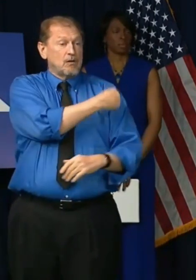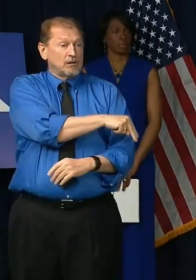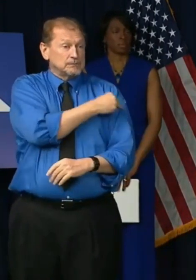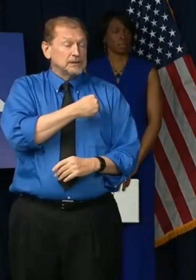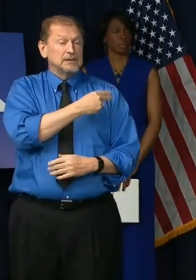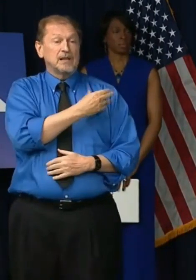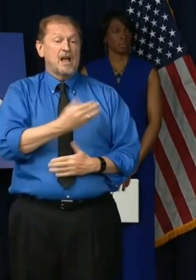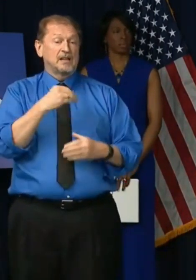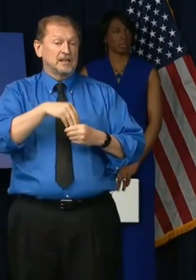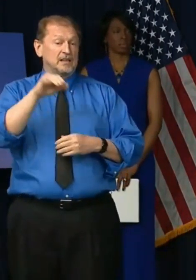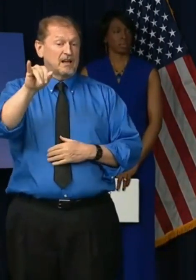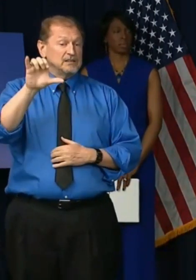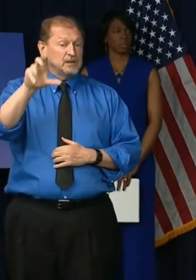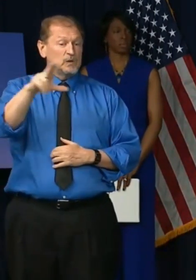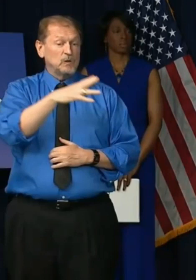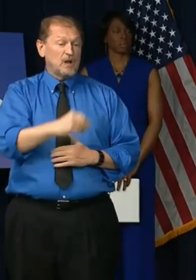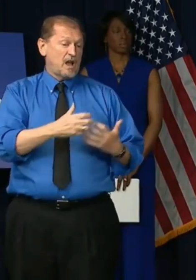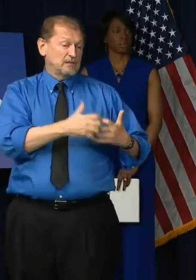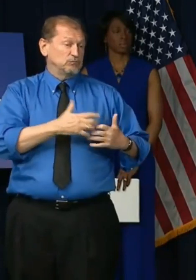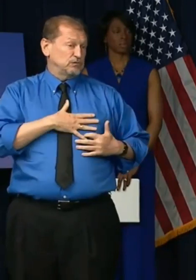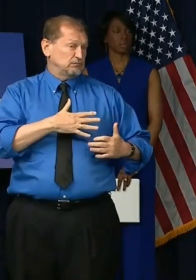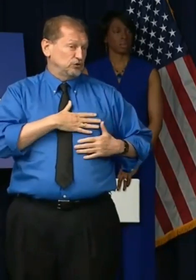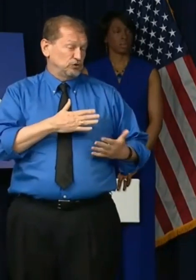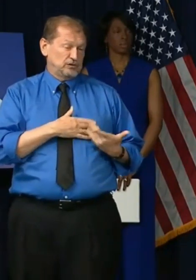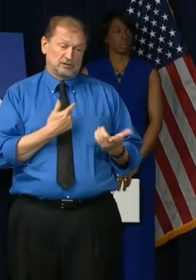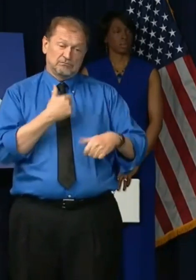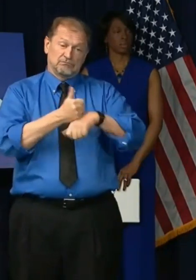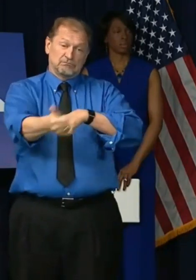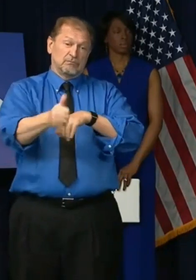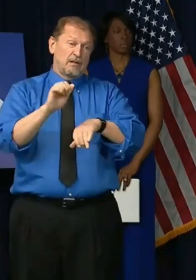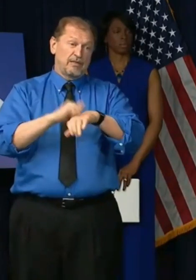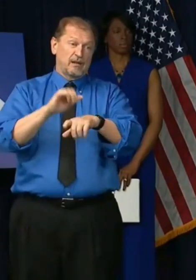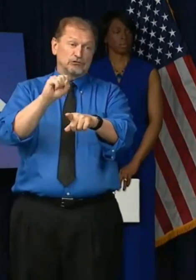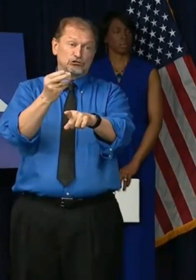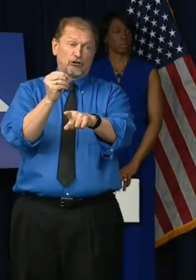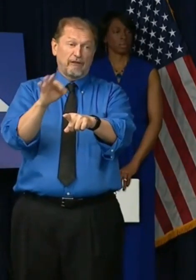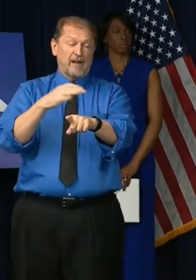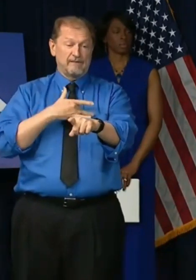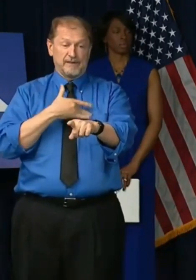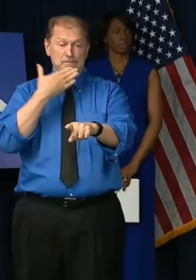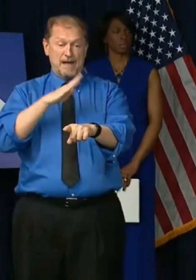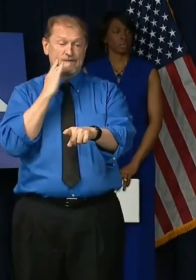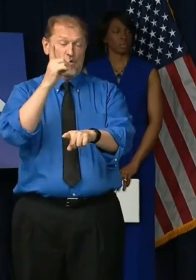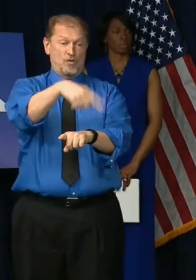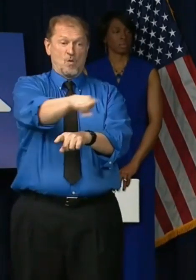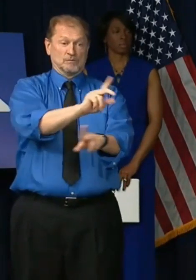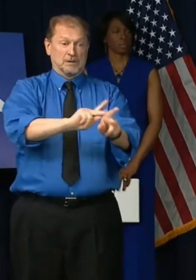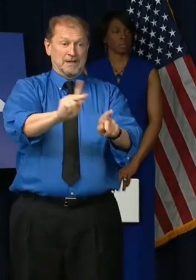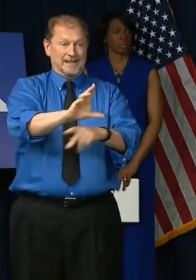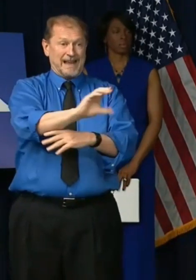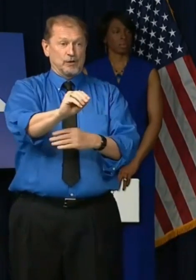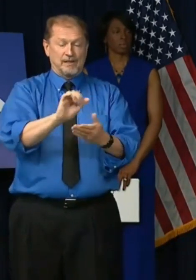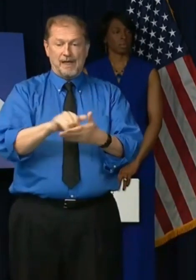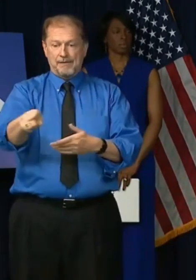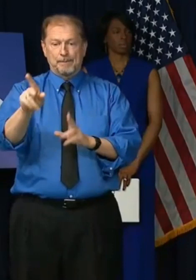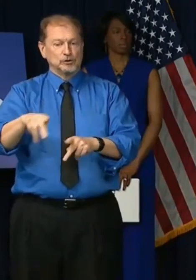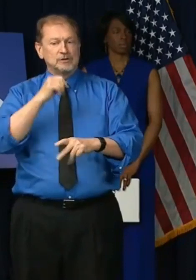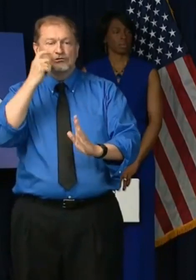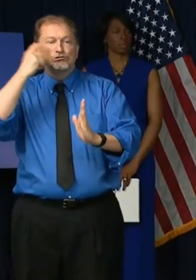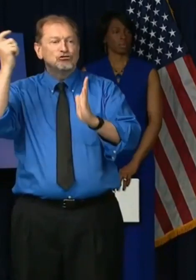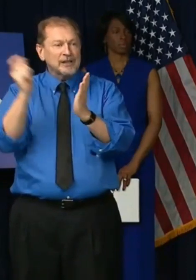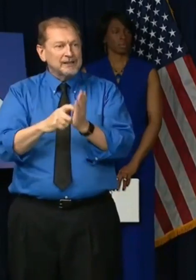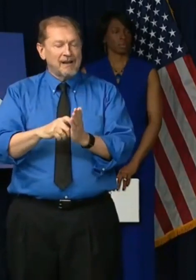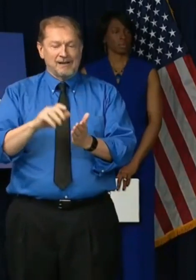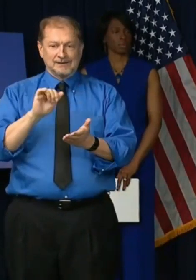in ICUs and on ventilators. So I feel badly for the people of that county that they have somebody who doesn't